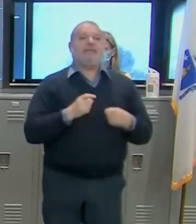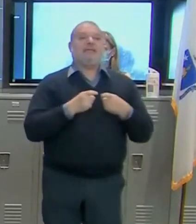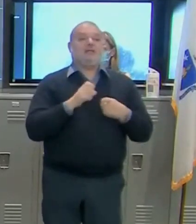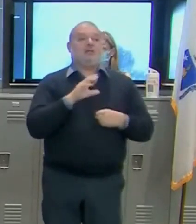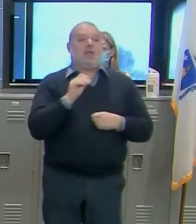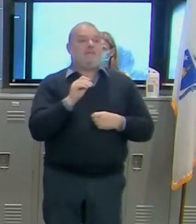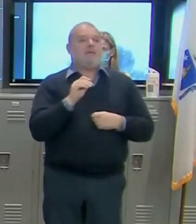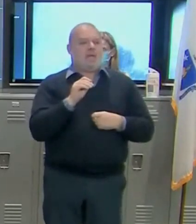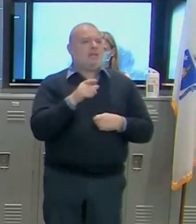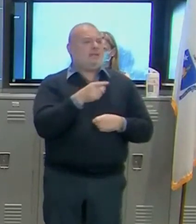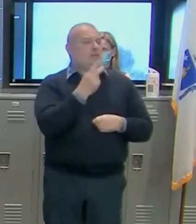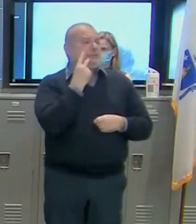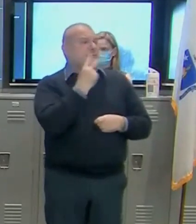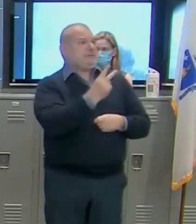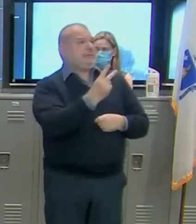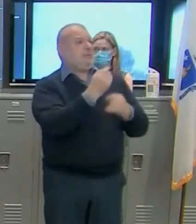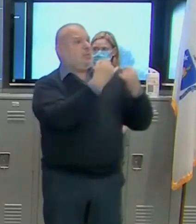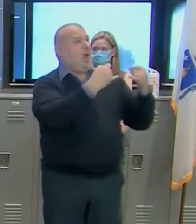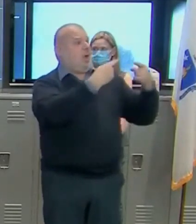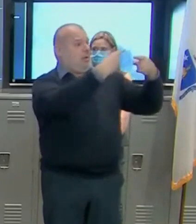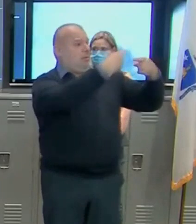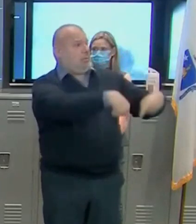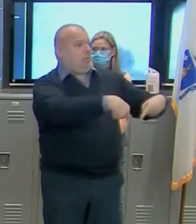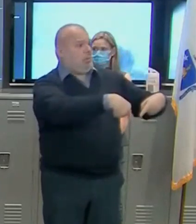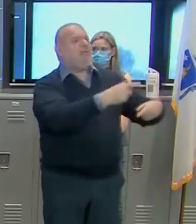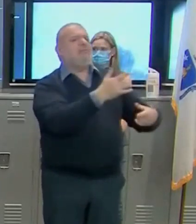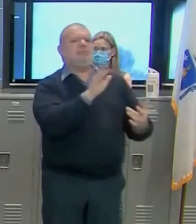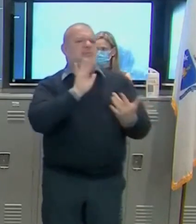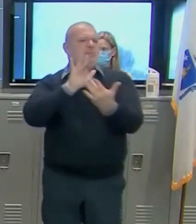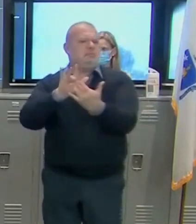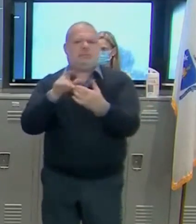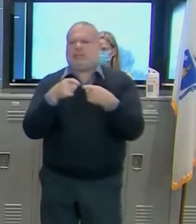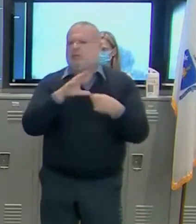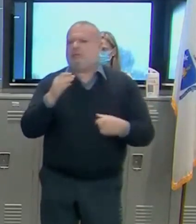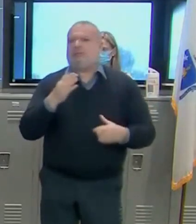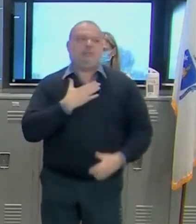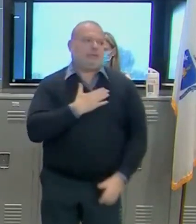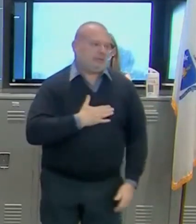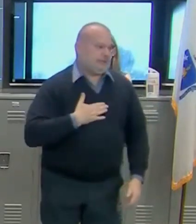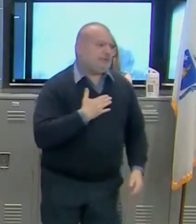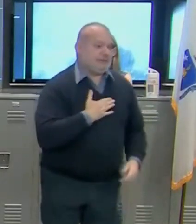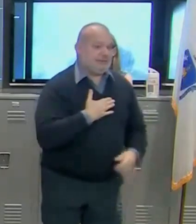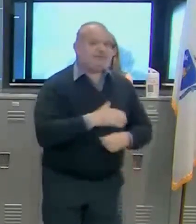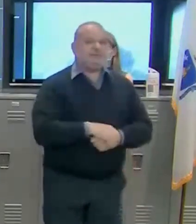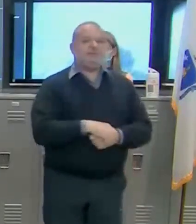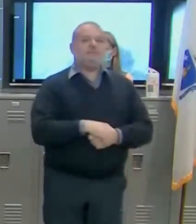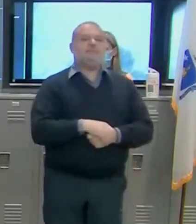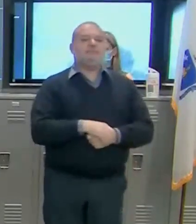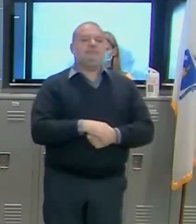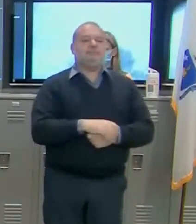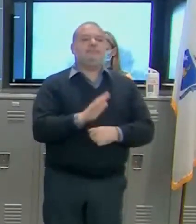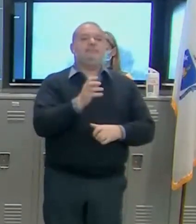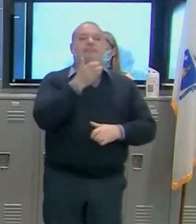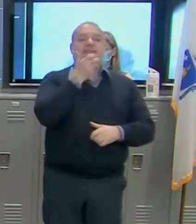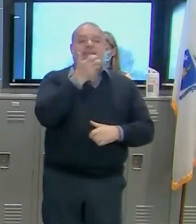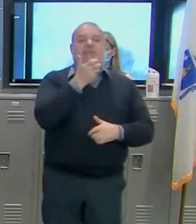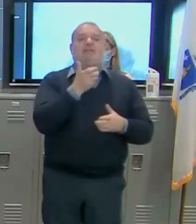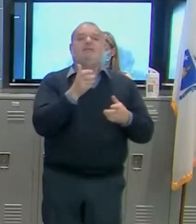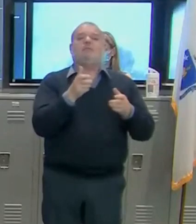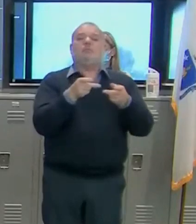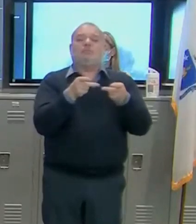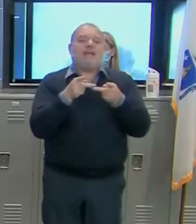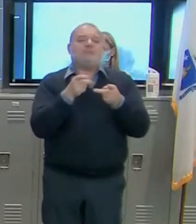there are very few people taking advantage of that, which is a good sign, but we expect that could change as we head into the evening. We've been in